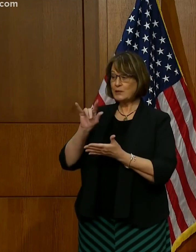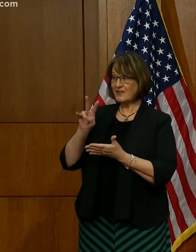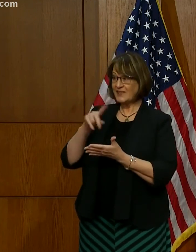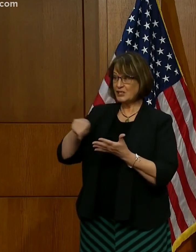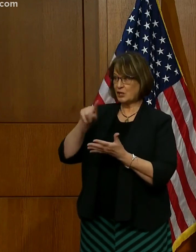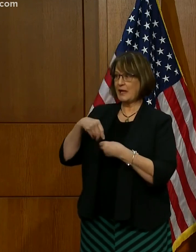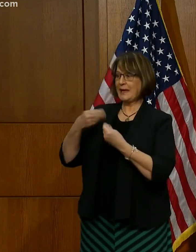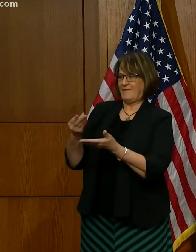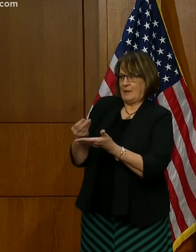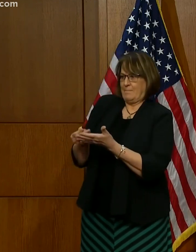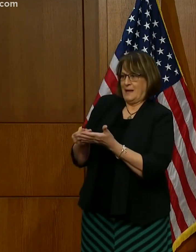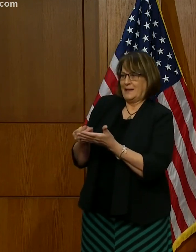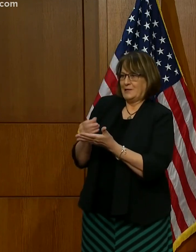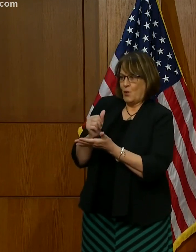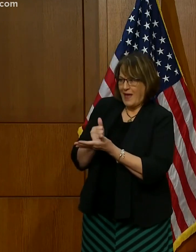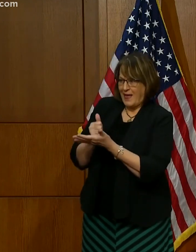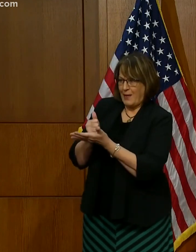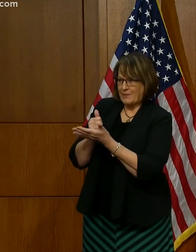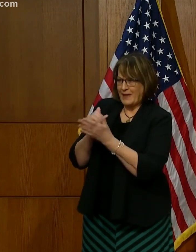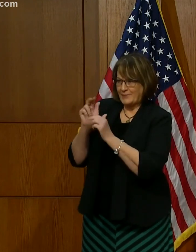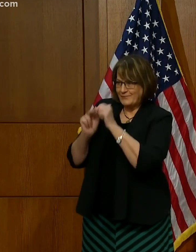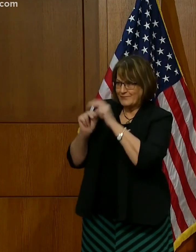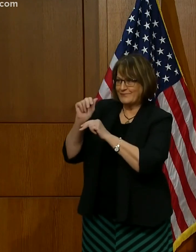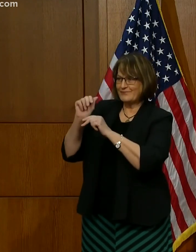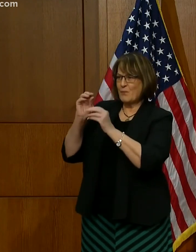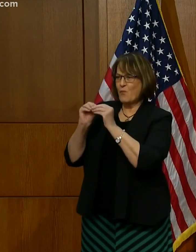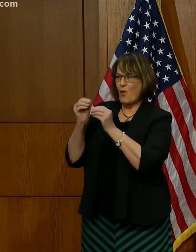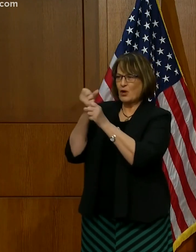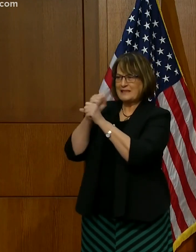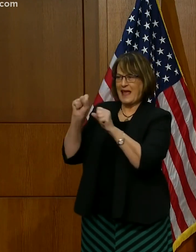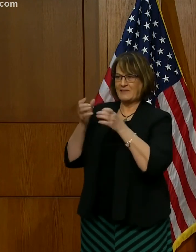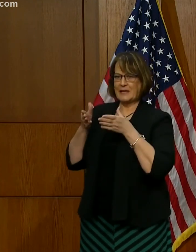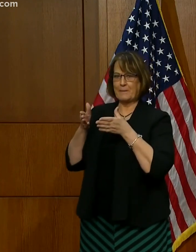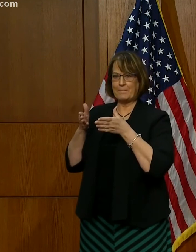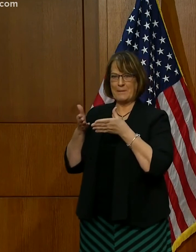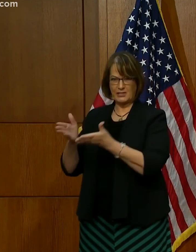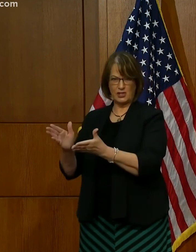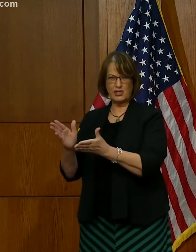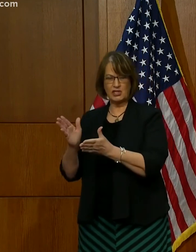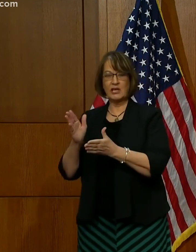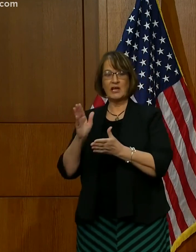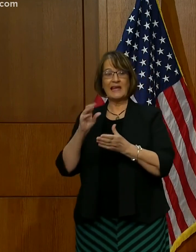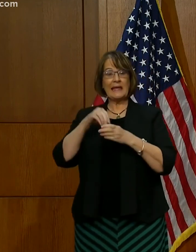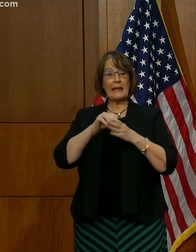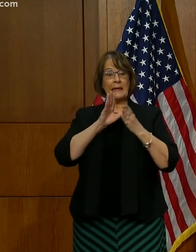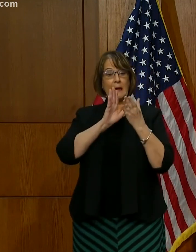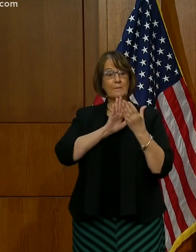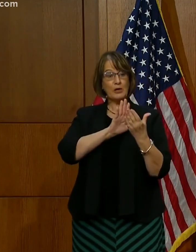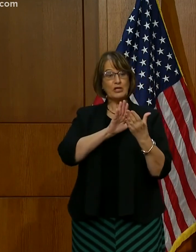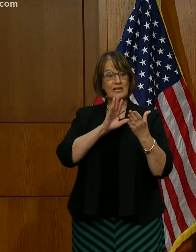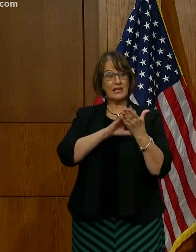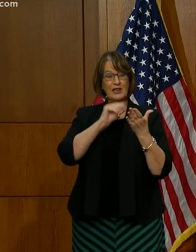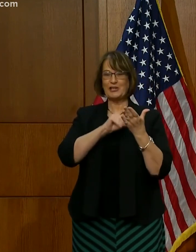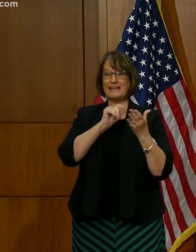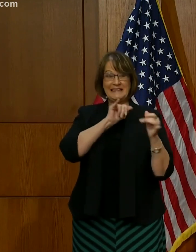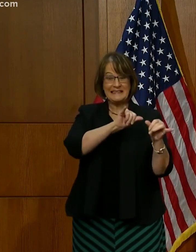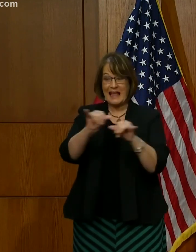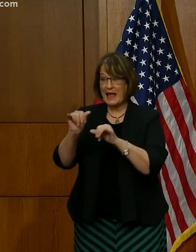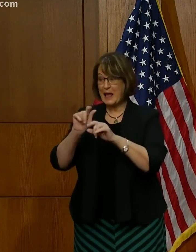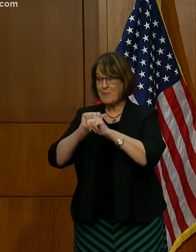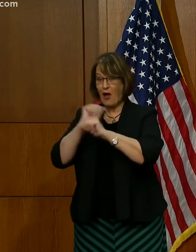need for safety measures. In-person learning won't look the same for every school division, and it won't look the same